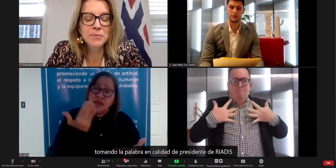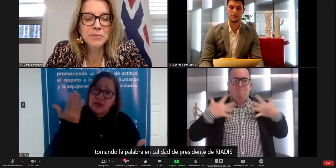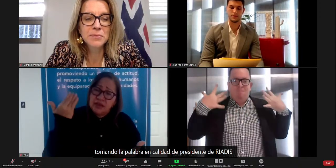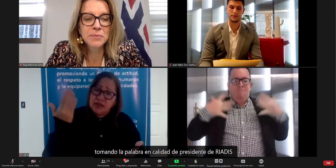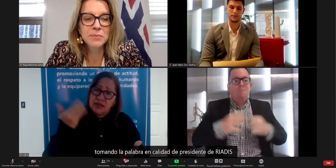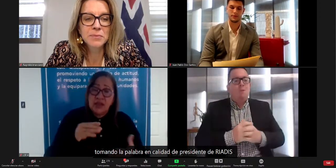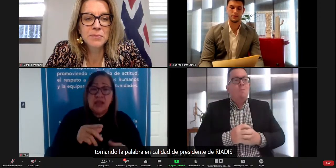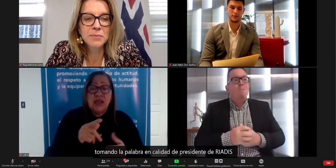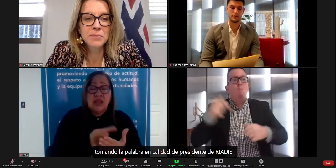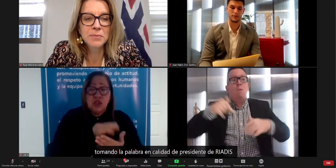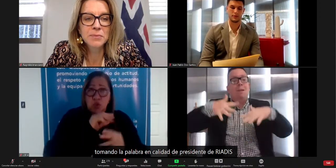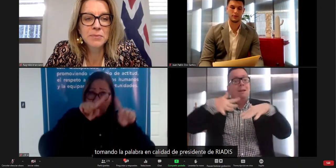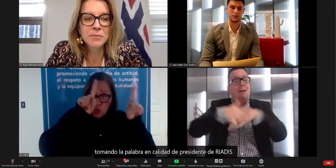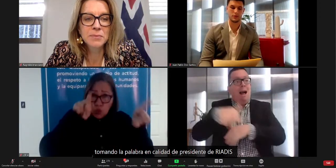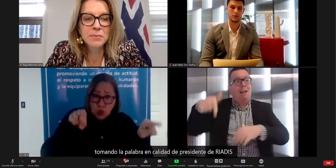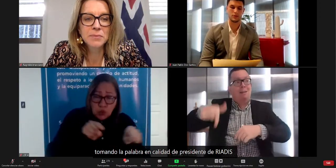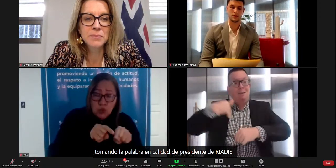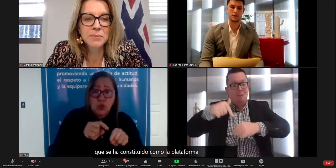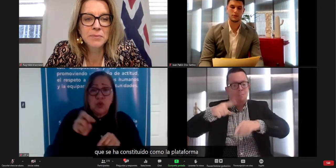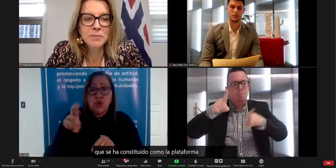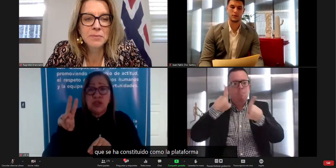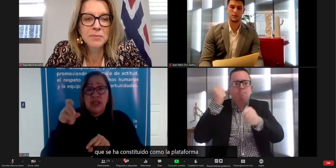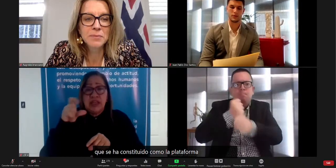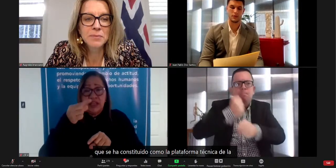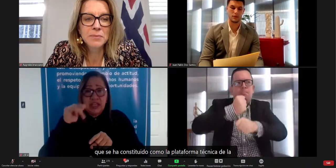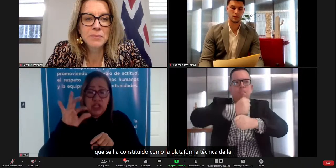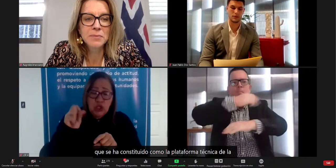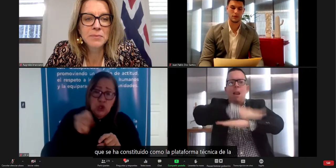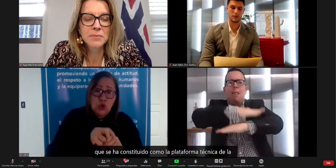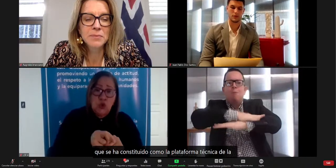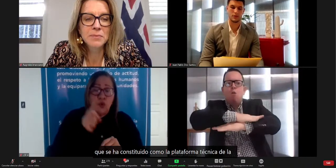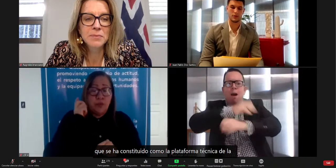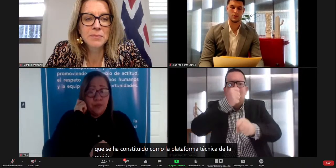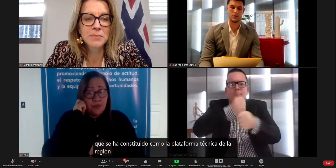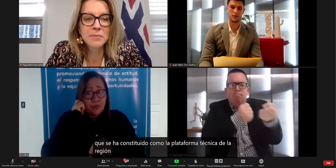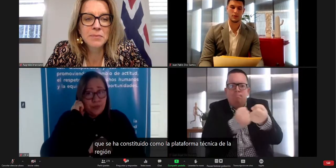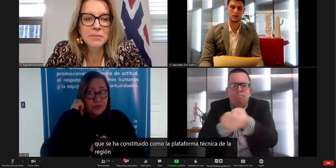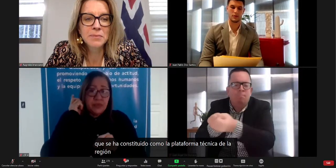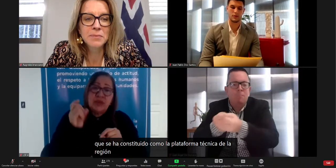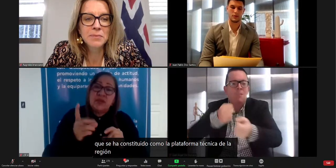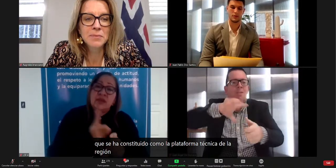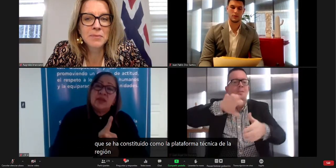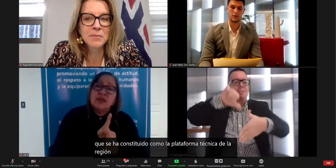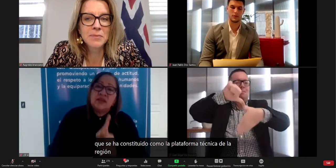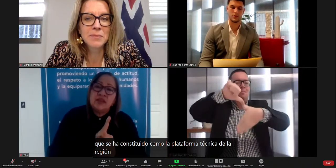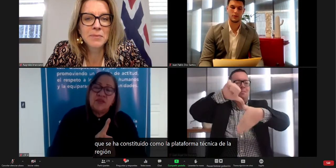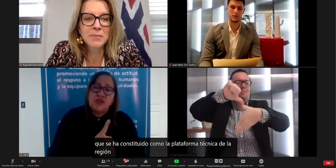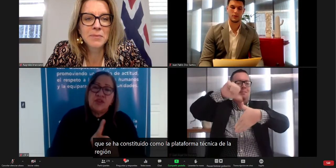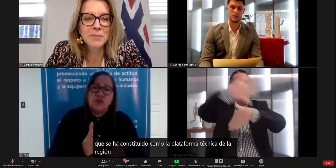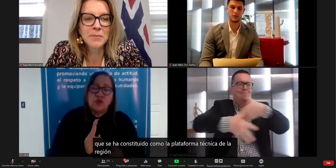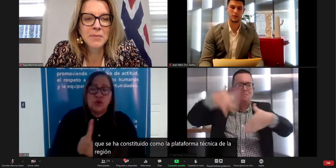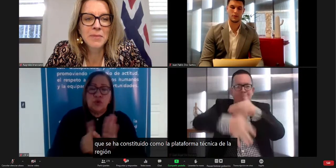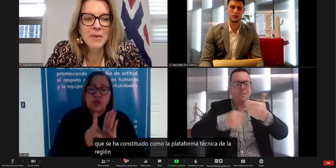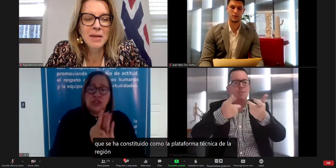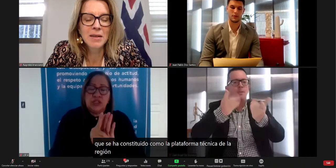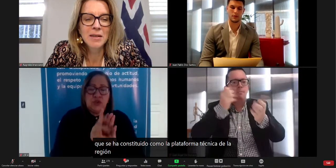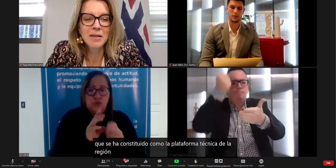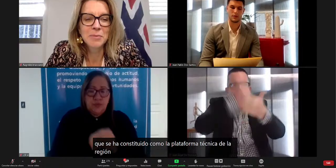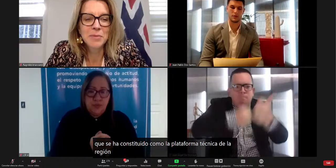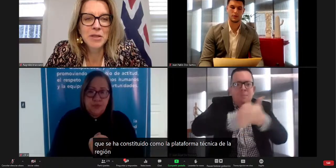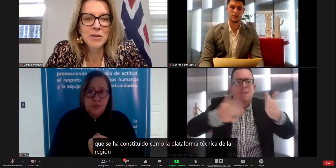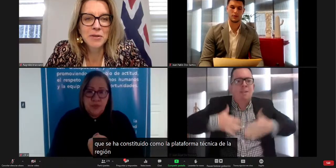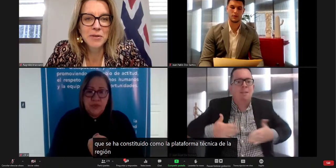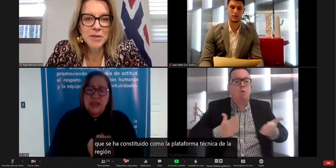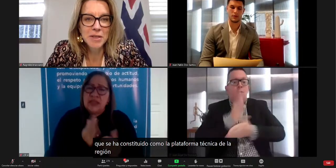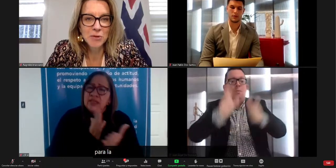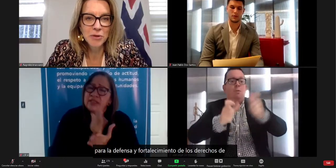that has been constituted as the technical platform regionally for incidents defense and strengthening of the rights